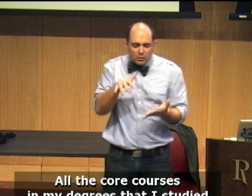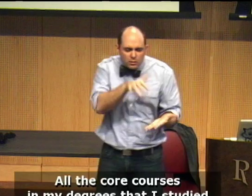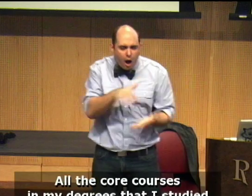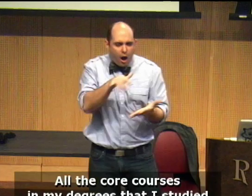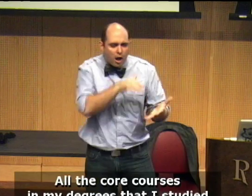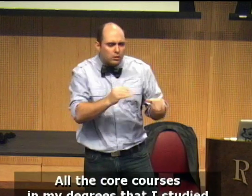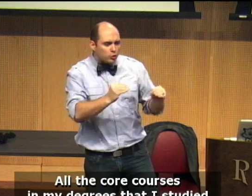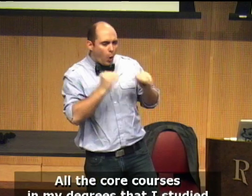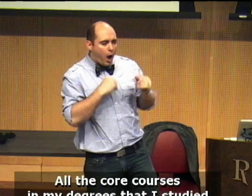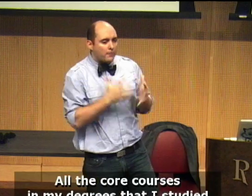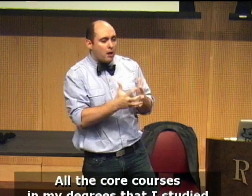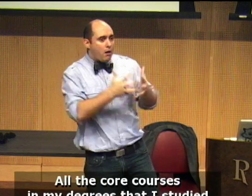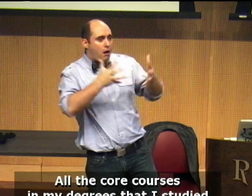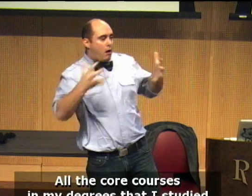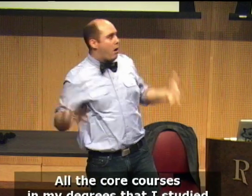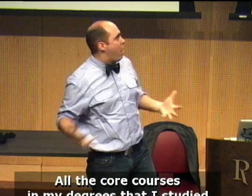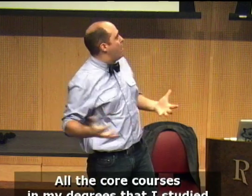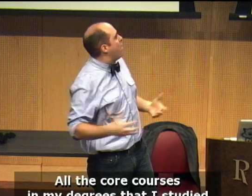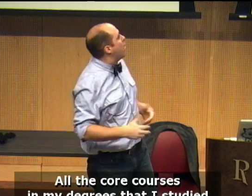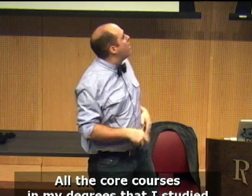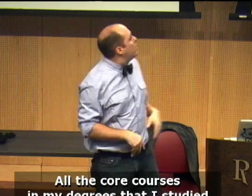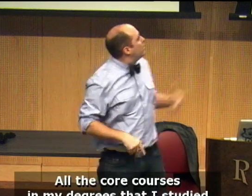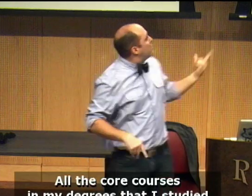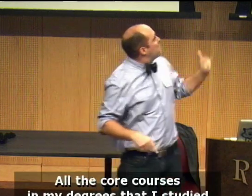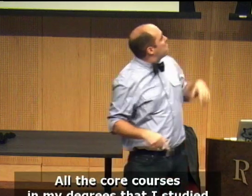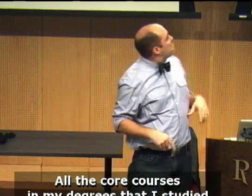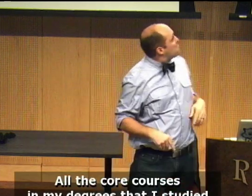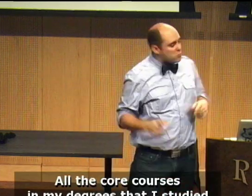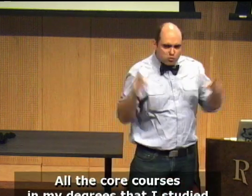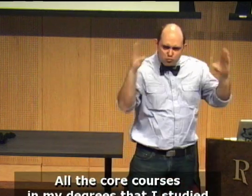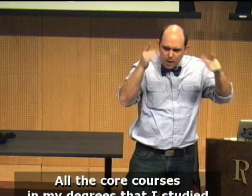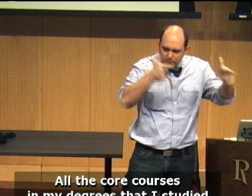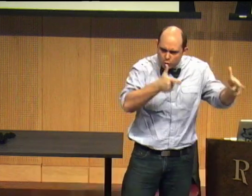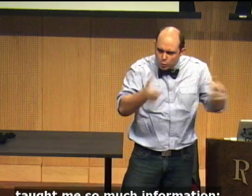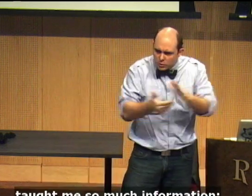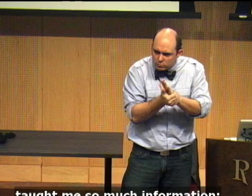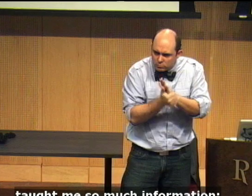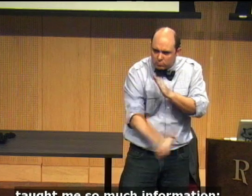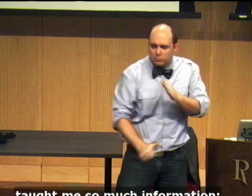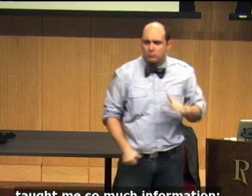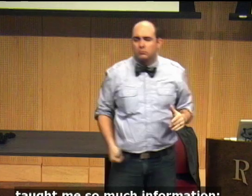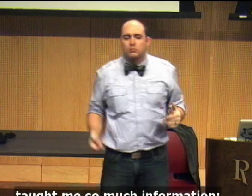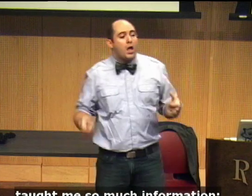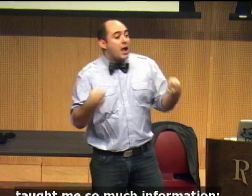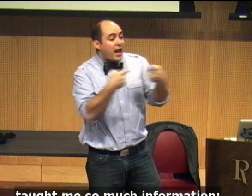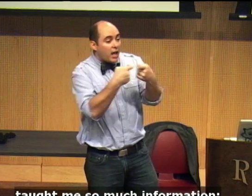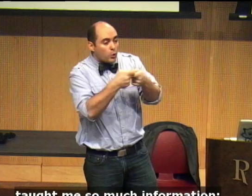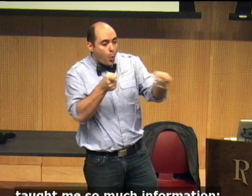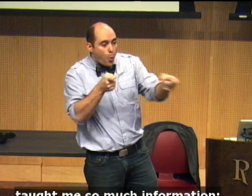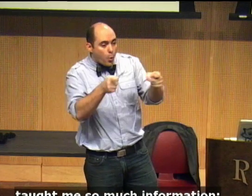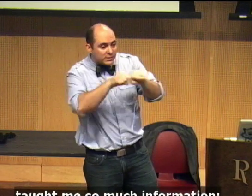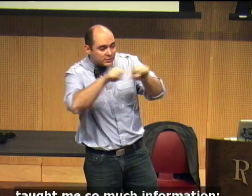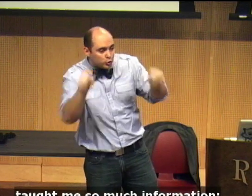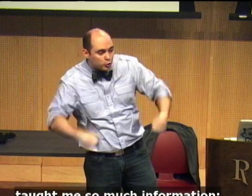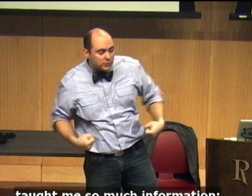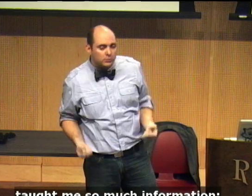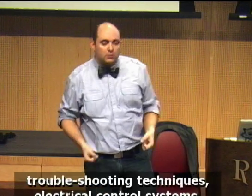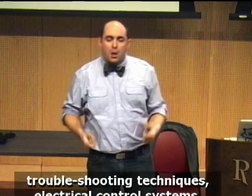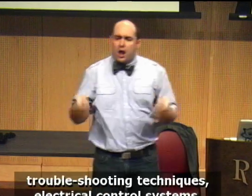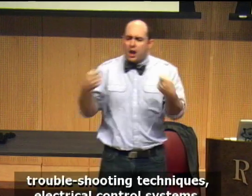All the core courses in my degrees that I studied taught me so much information,